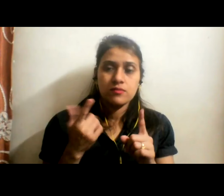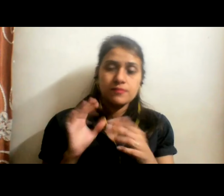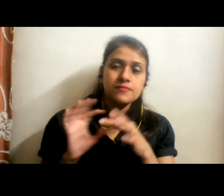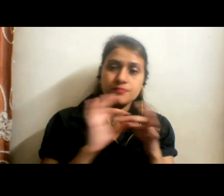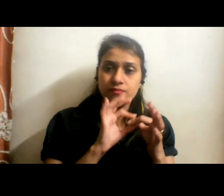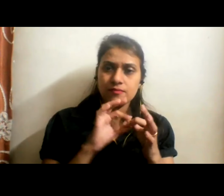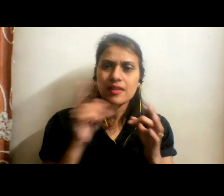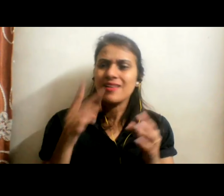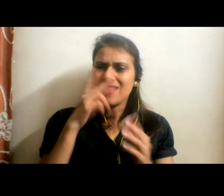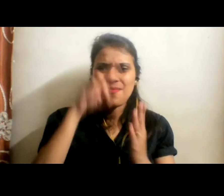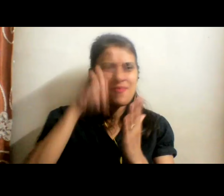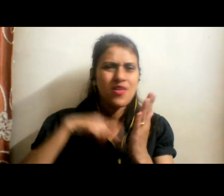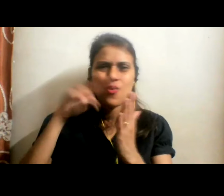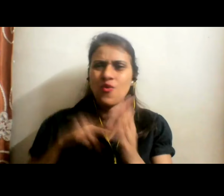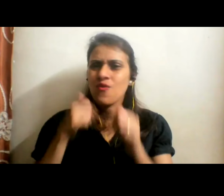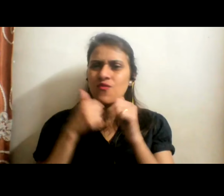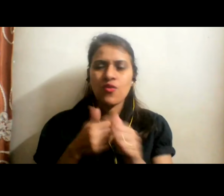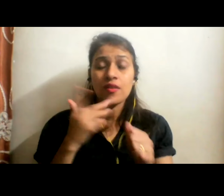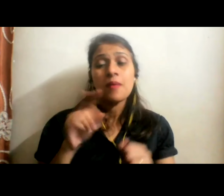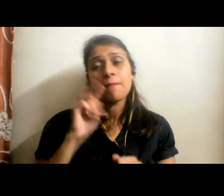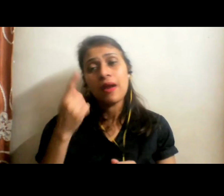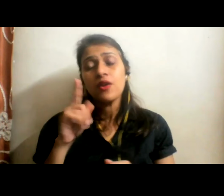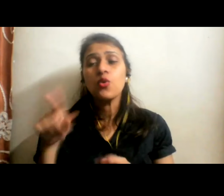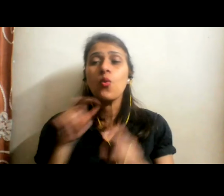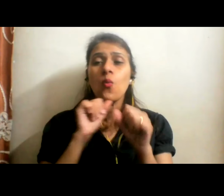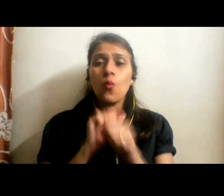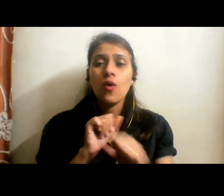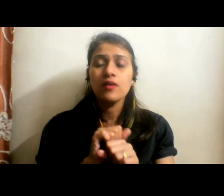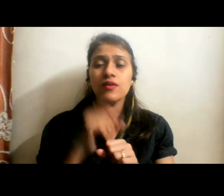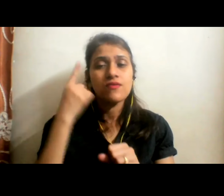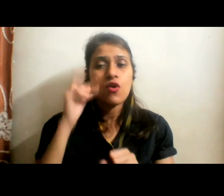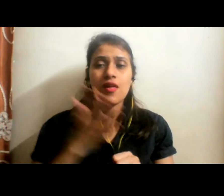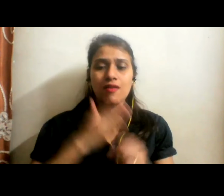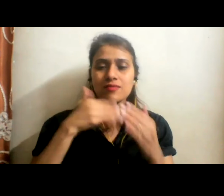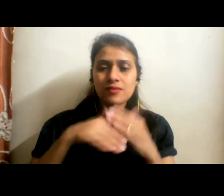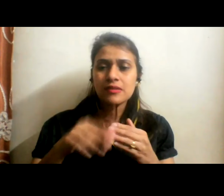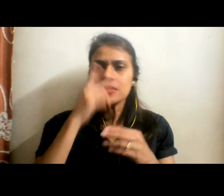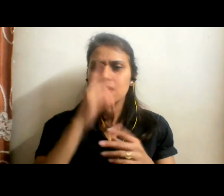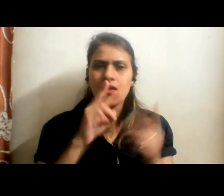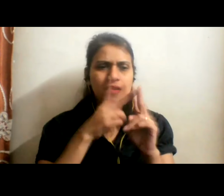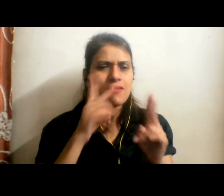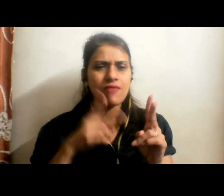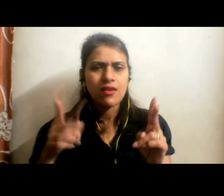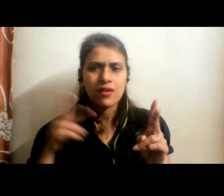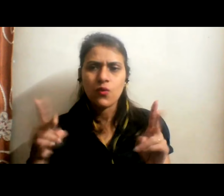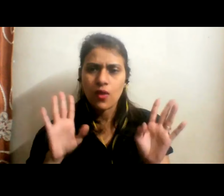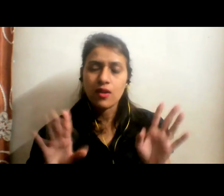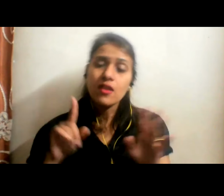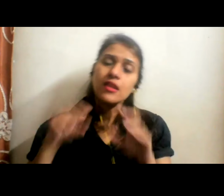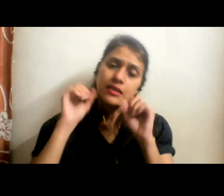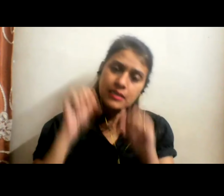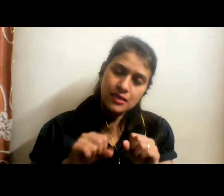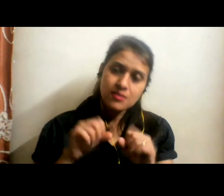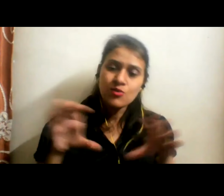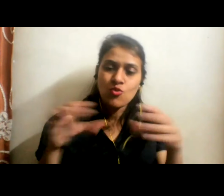come from the literature, but maybe you have worked with these women, and you have seen certain things that these also reflect their